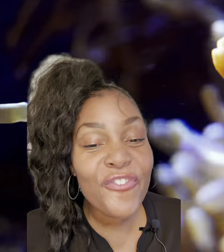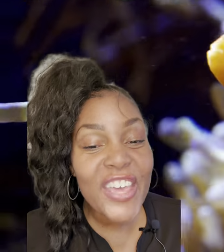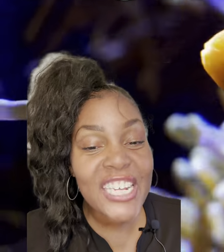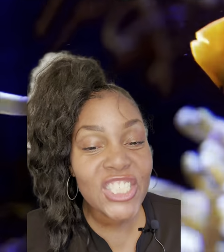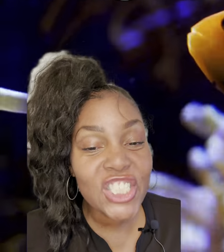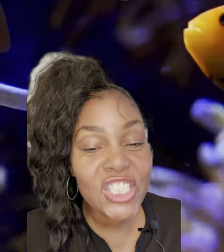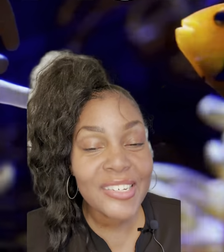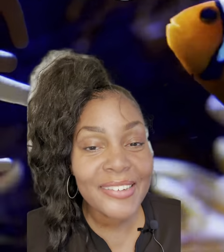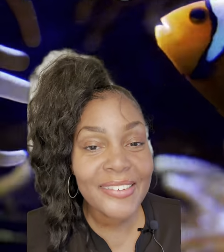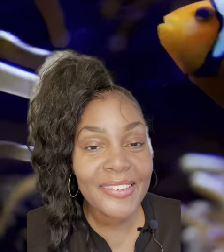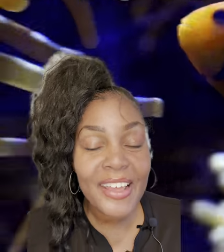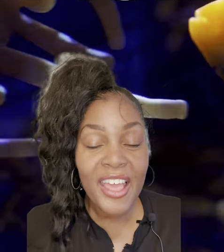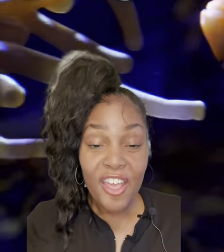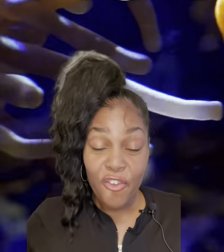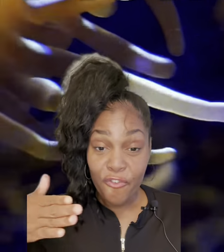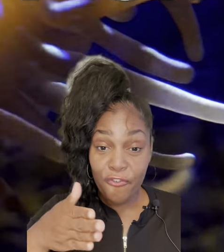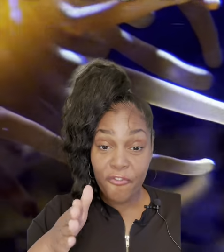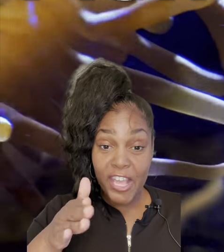Fish.